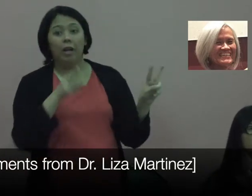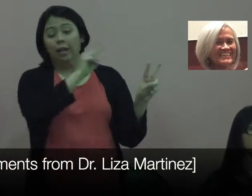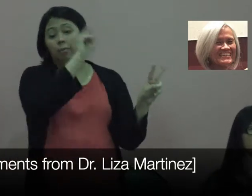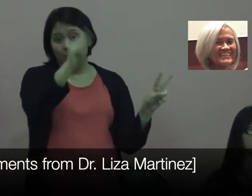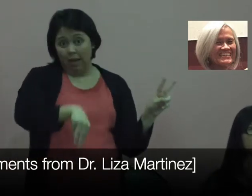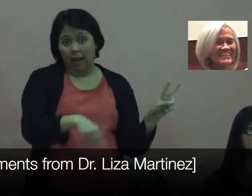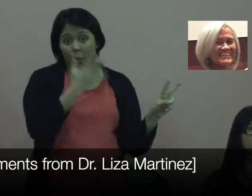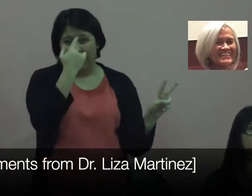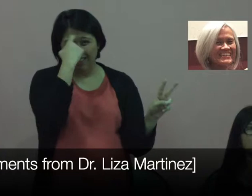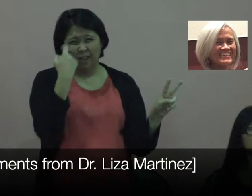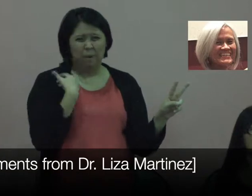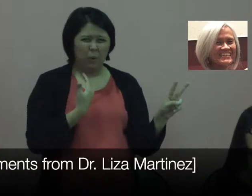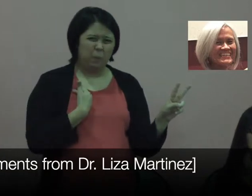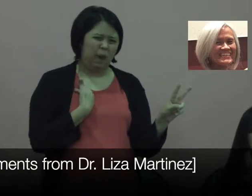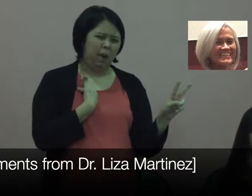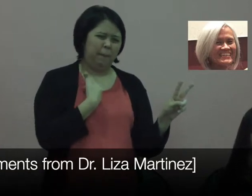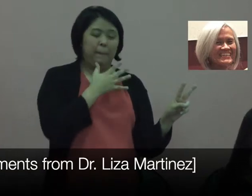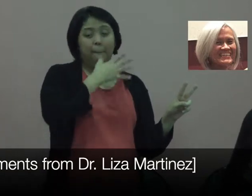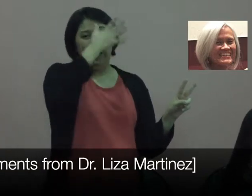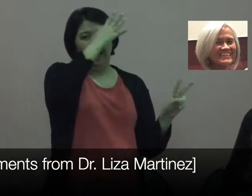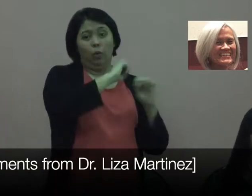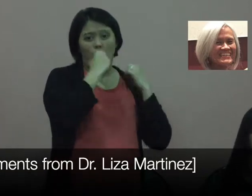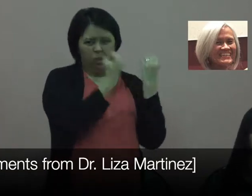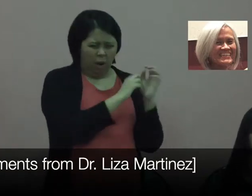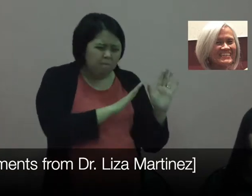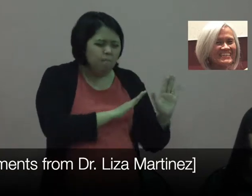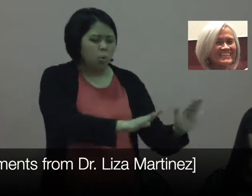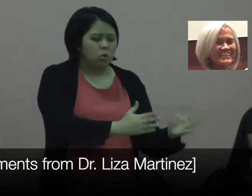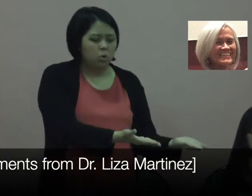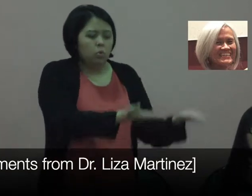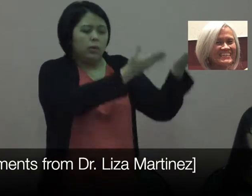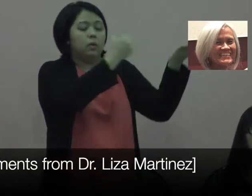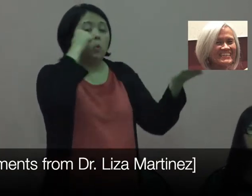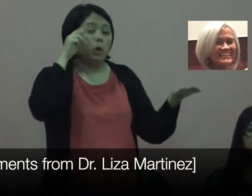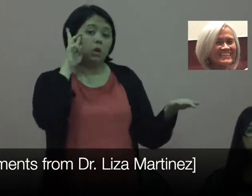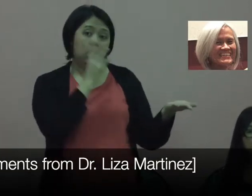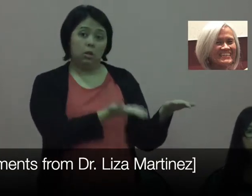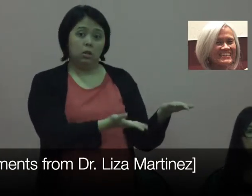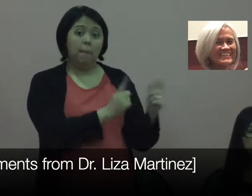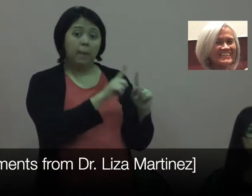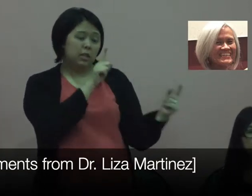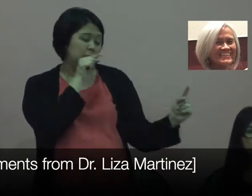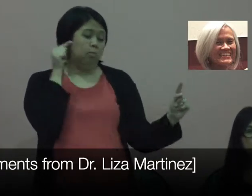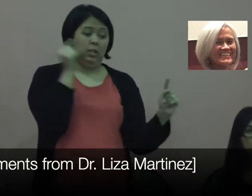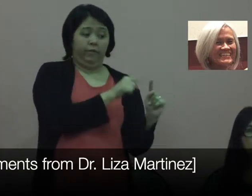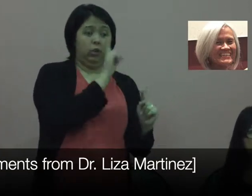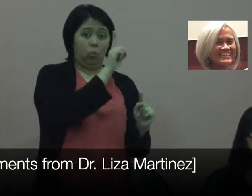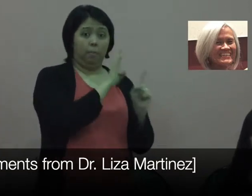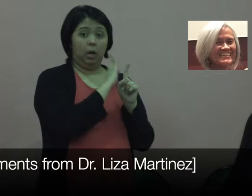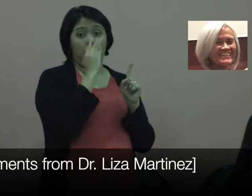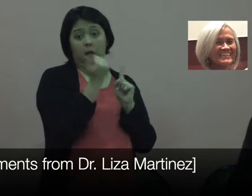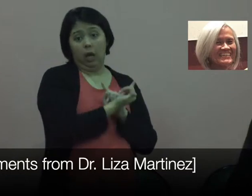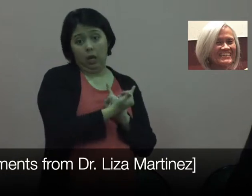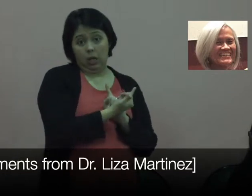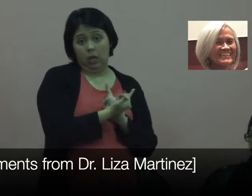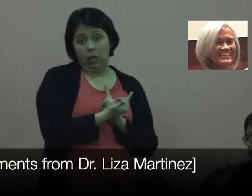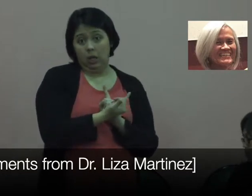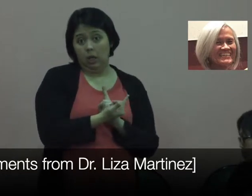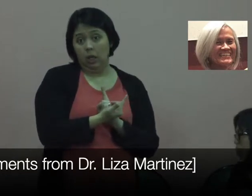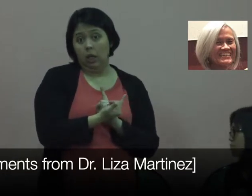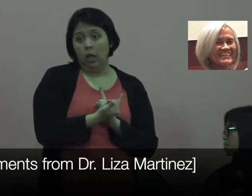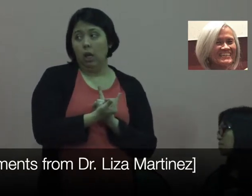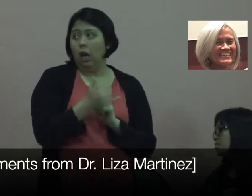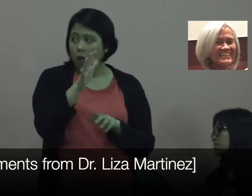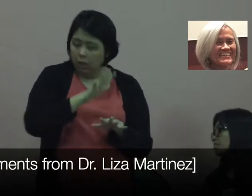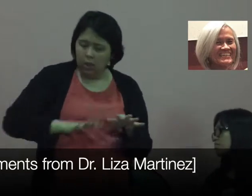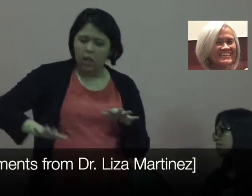of parent organizations have pushed and raised awareness, but it's specific to a barangay talaga. Overall, in the